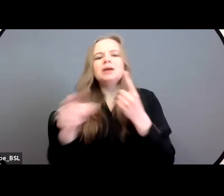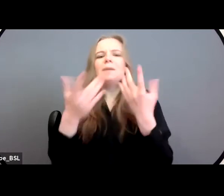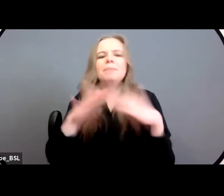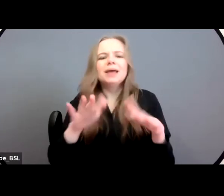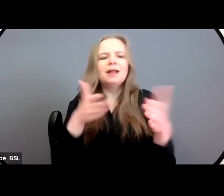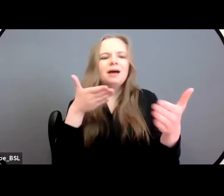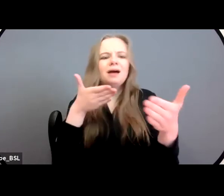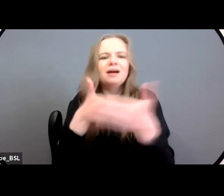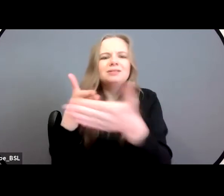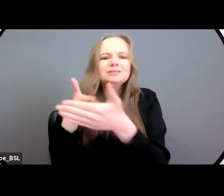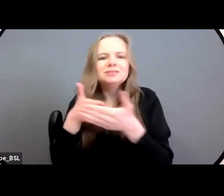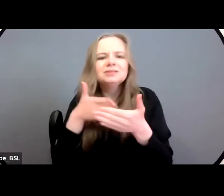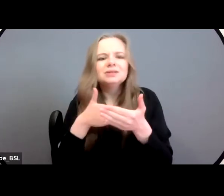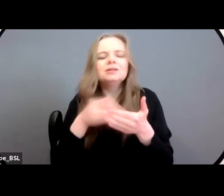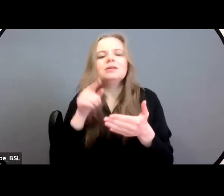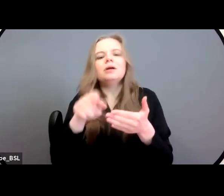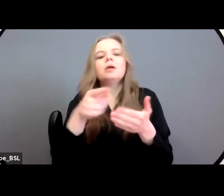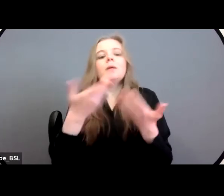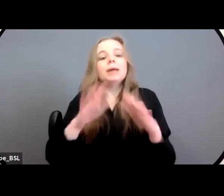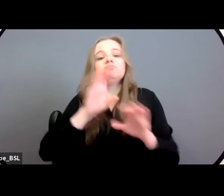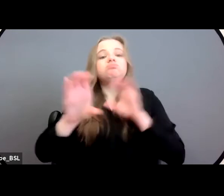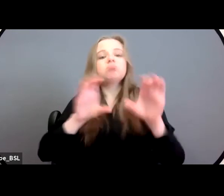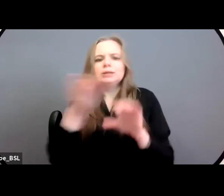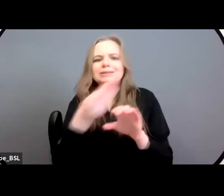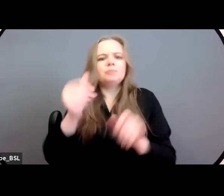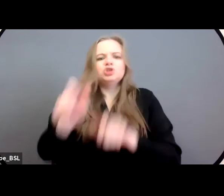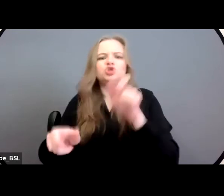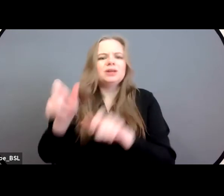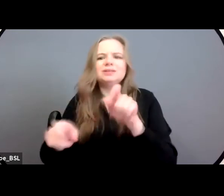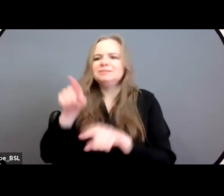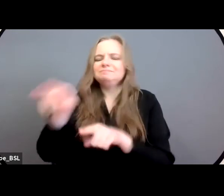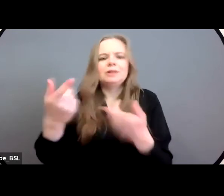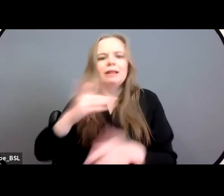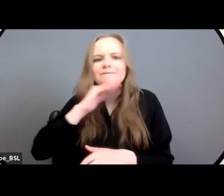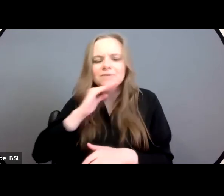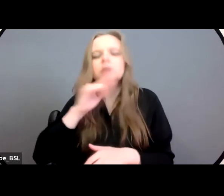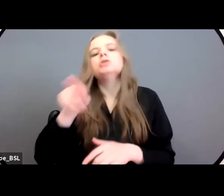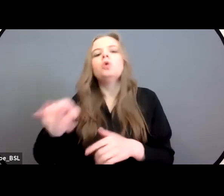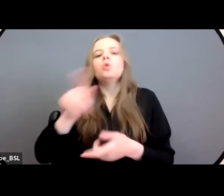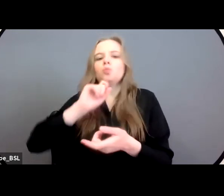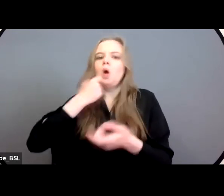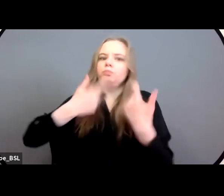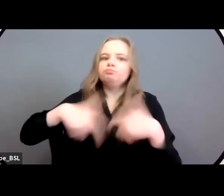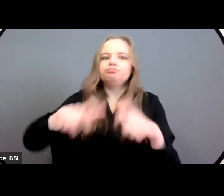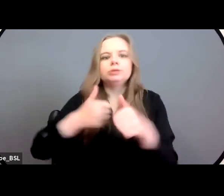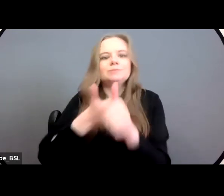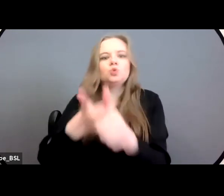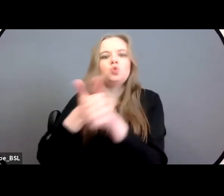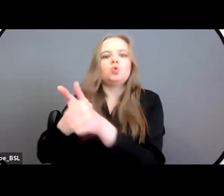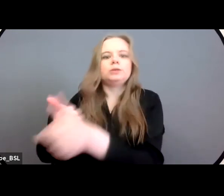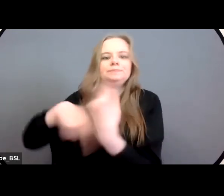doesn't meet the full need of some students, and we'll always continue to be there to support that. But we've also